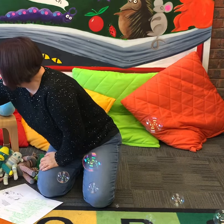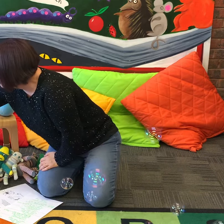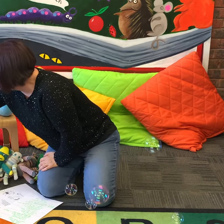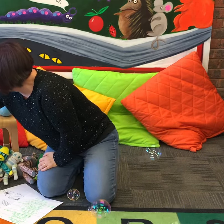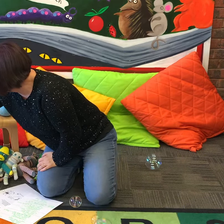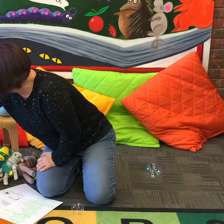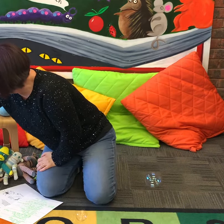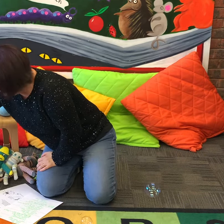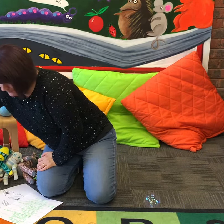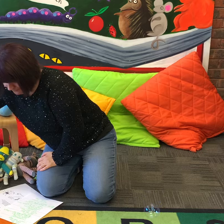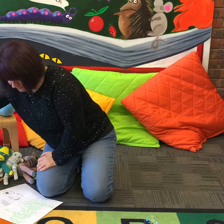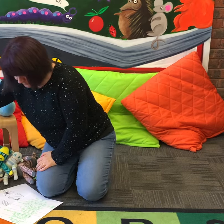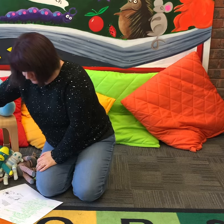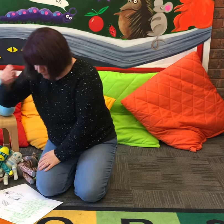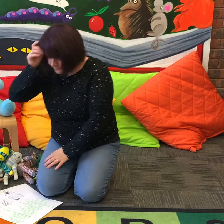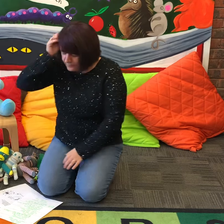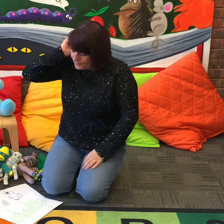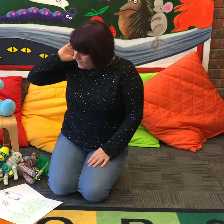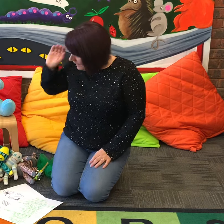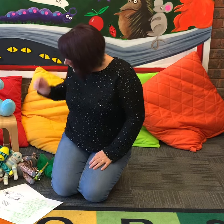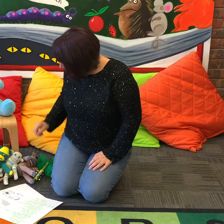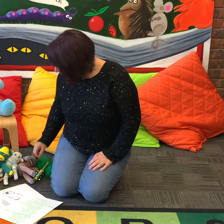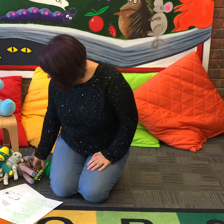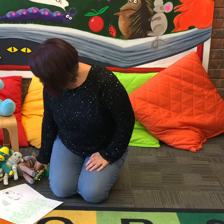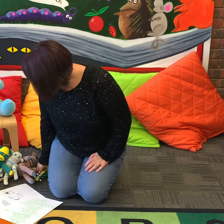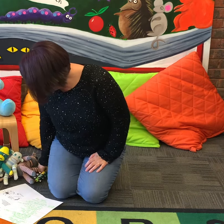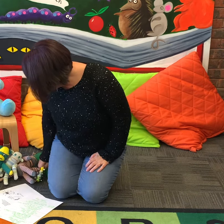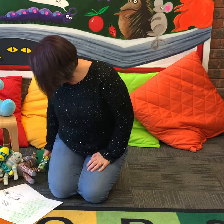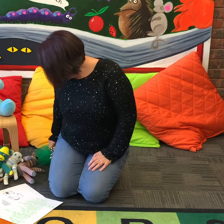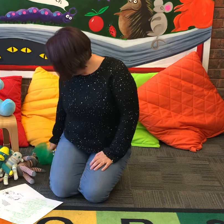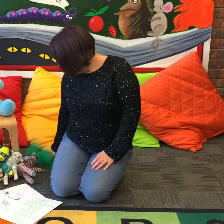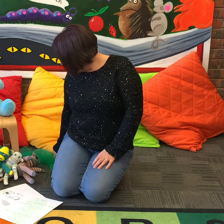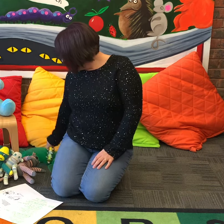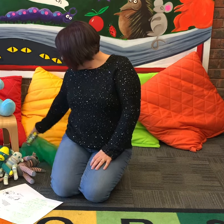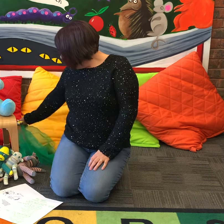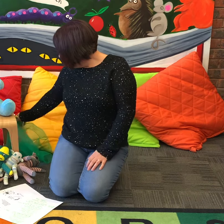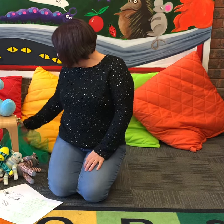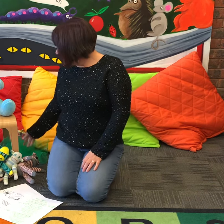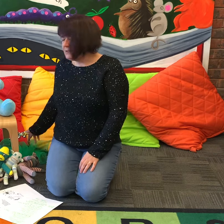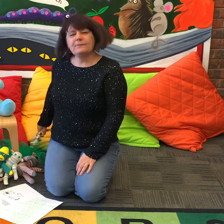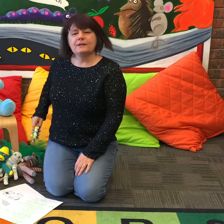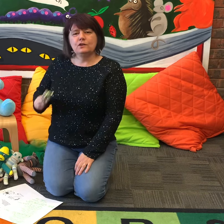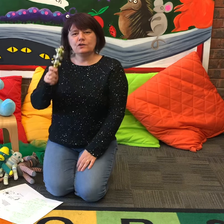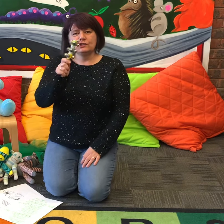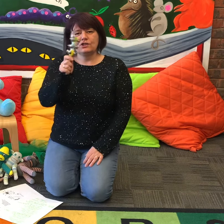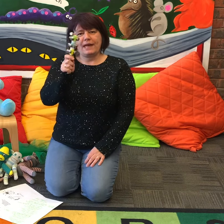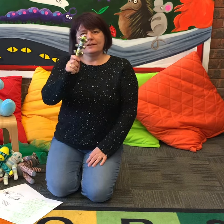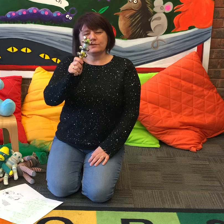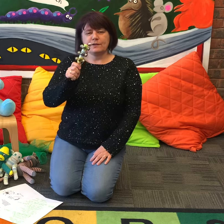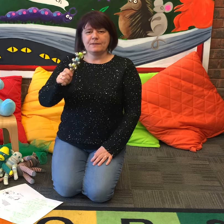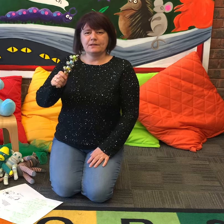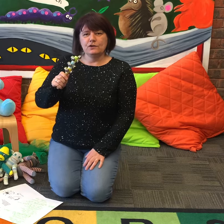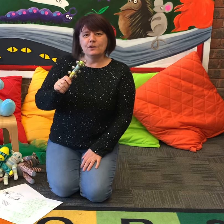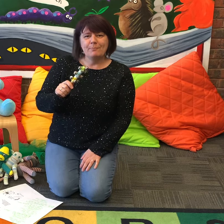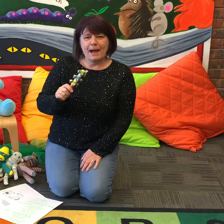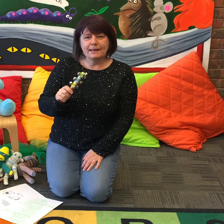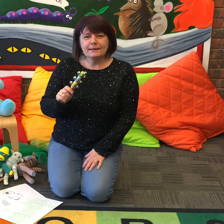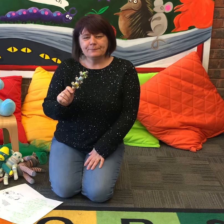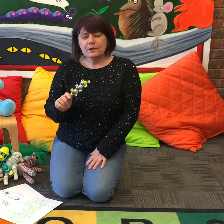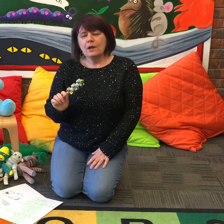knock it over. Now we're going to get our instruments next. Have you got something that you can shake or something that you can bang? We're